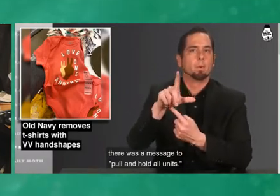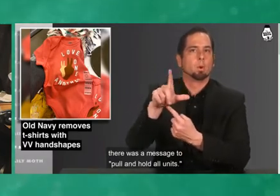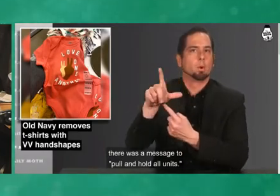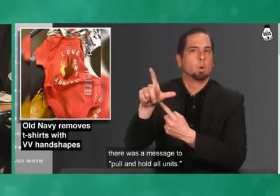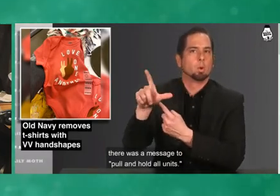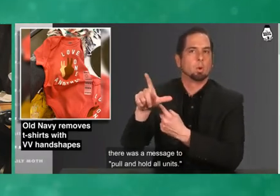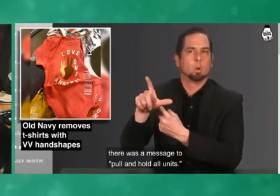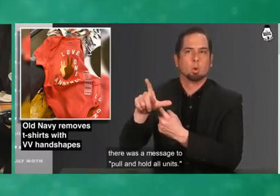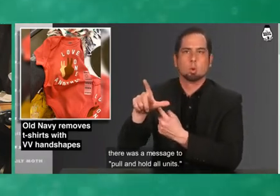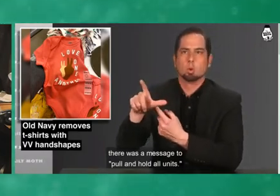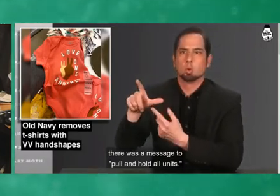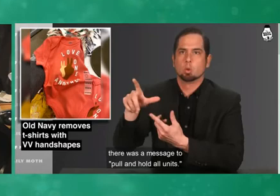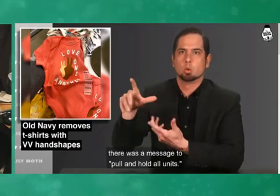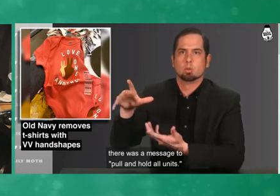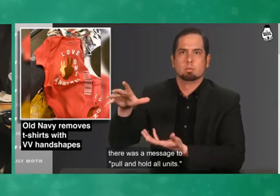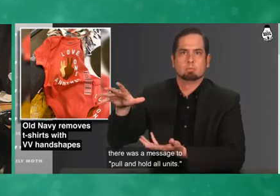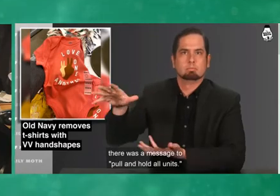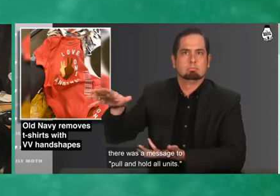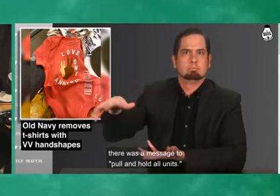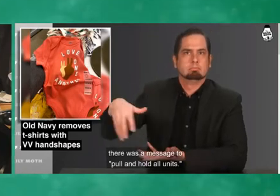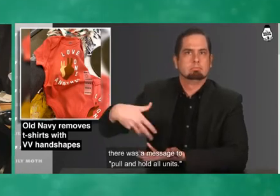would P-U-L-L